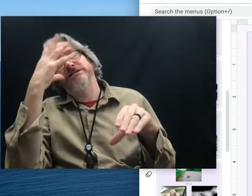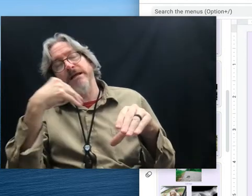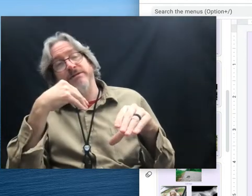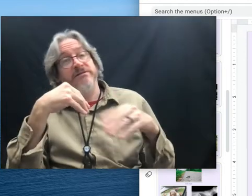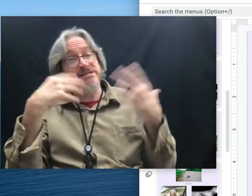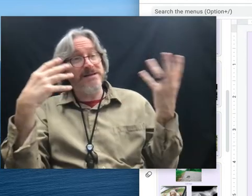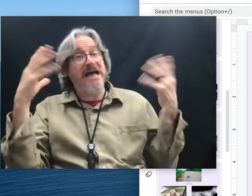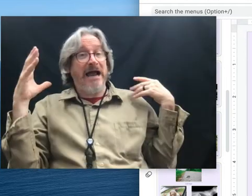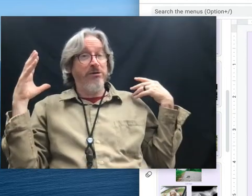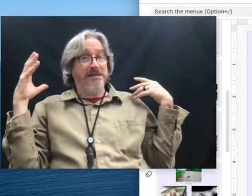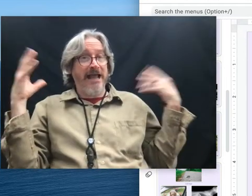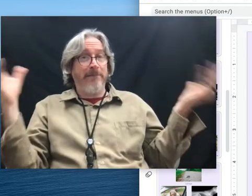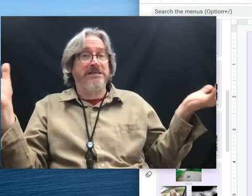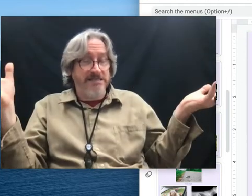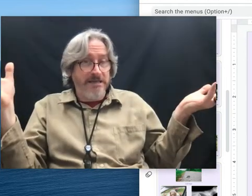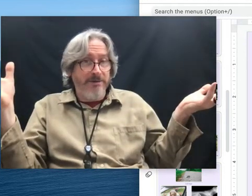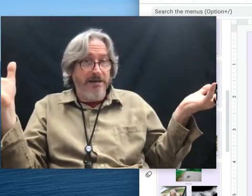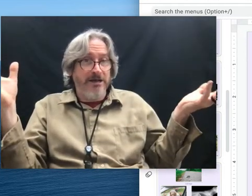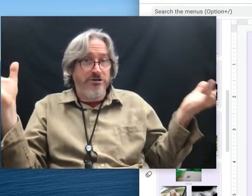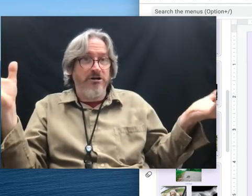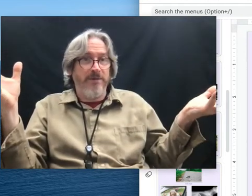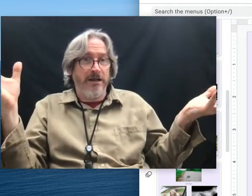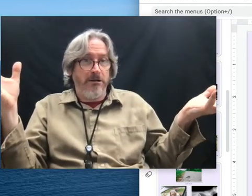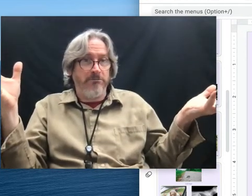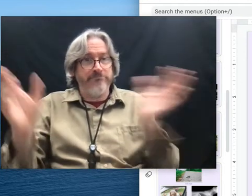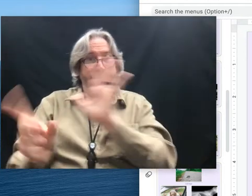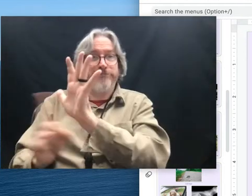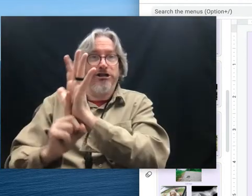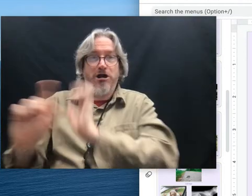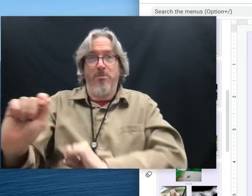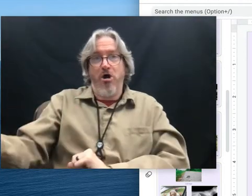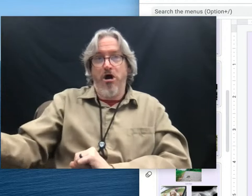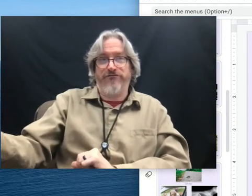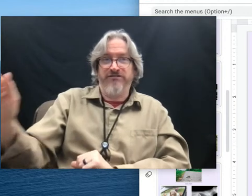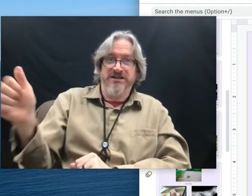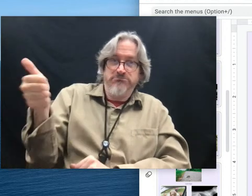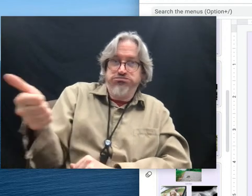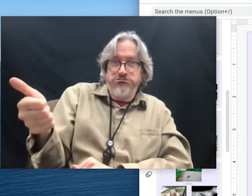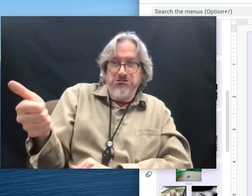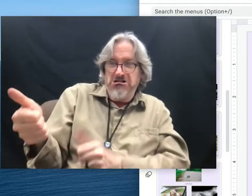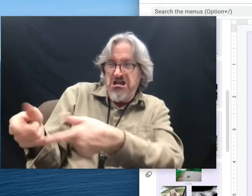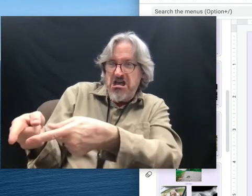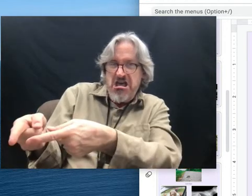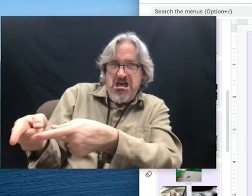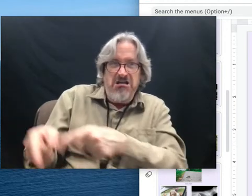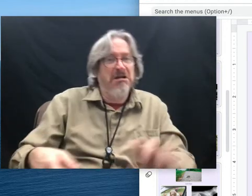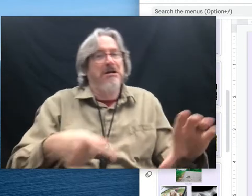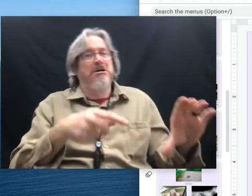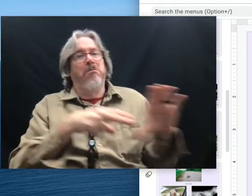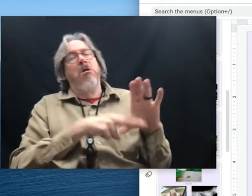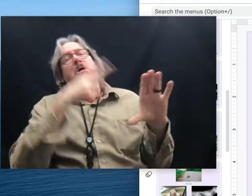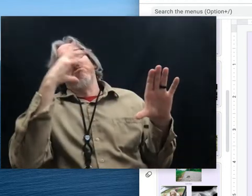Boom, slept. This meant I was able to sleep in and turn off my alarm. Right? Alarm off.